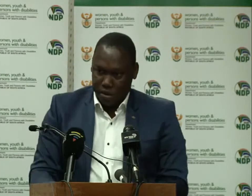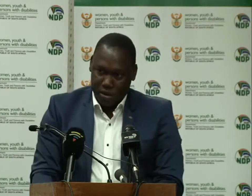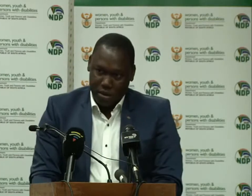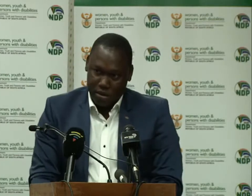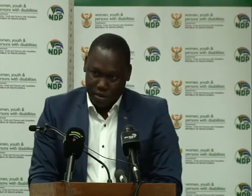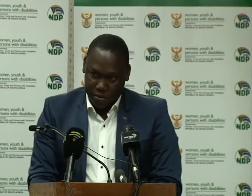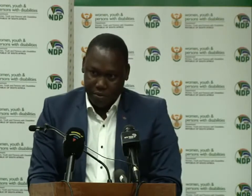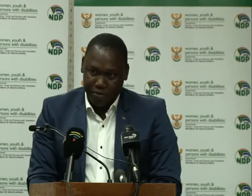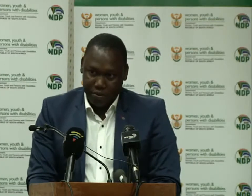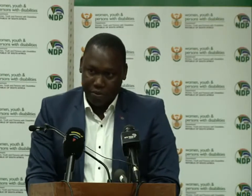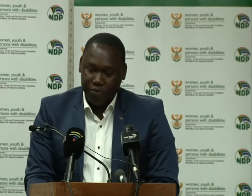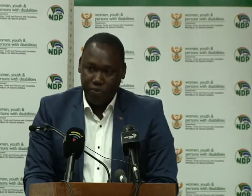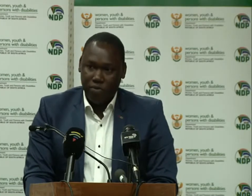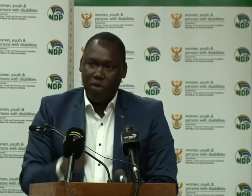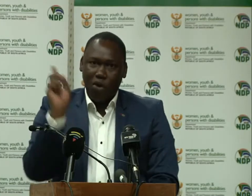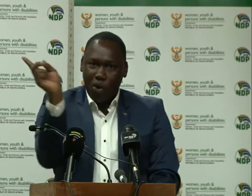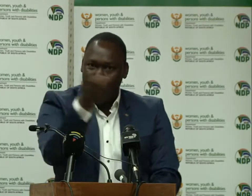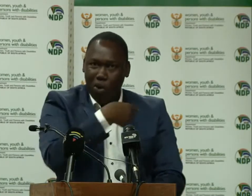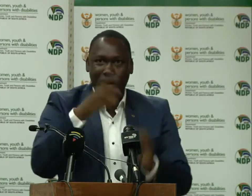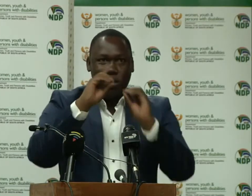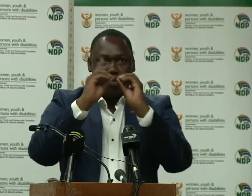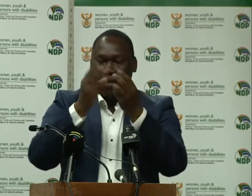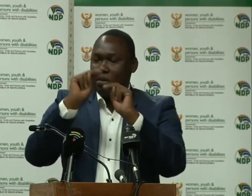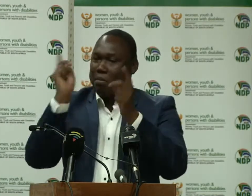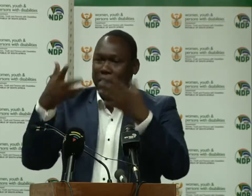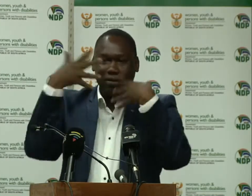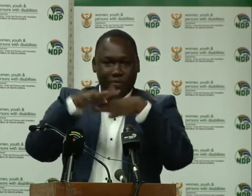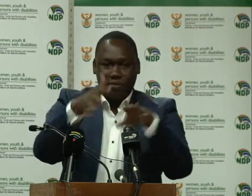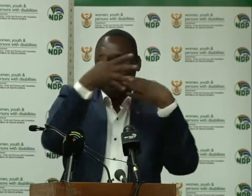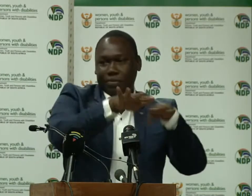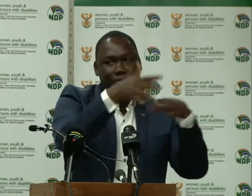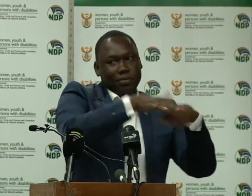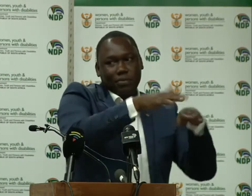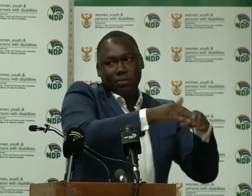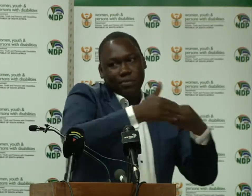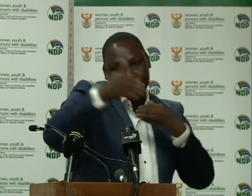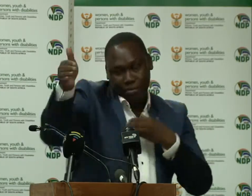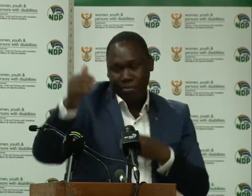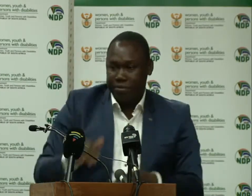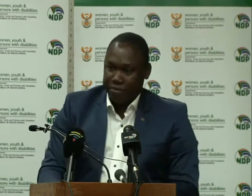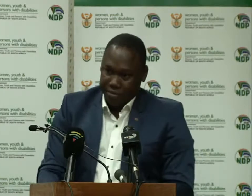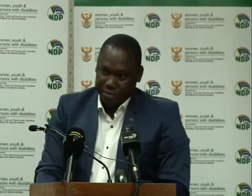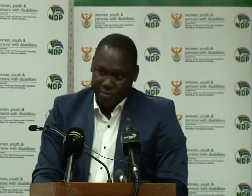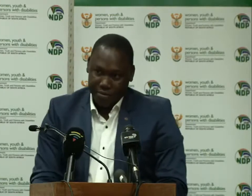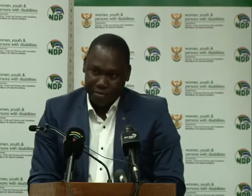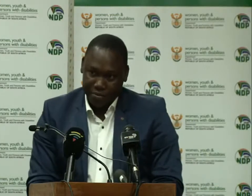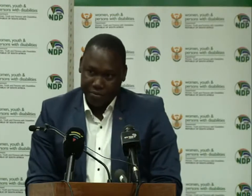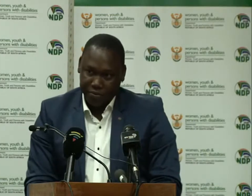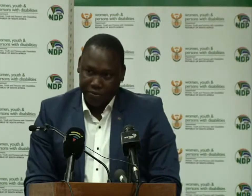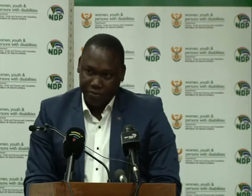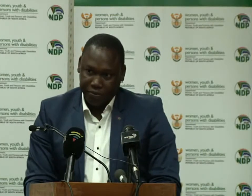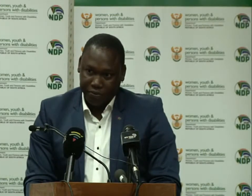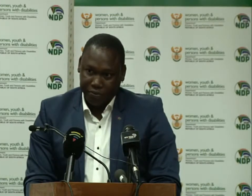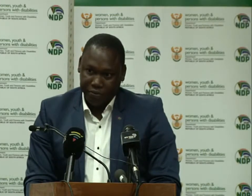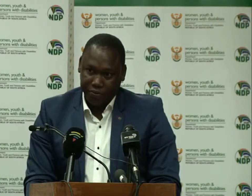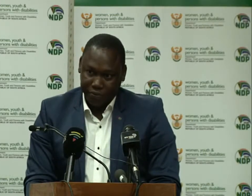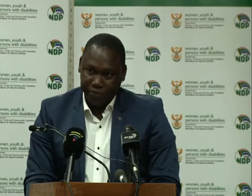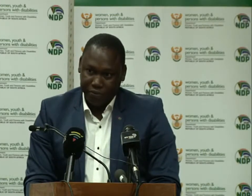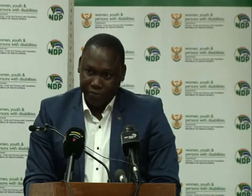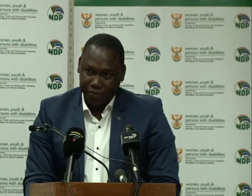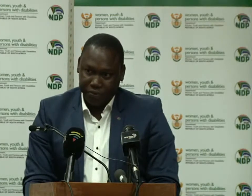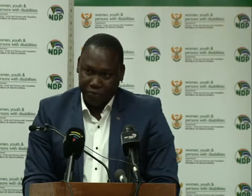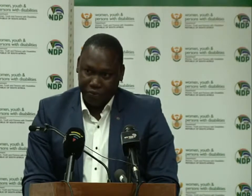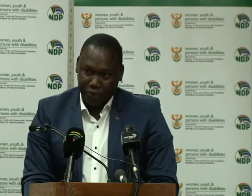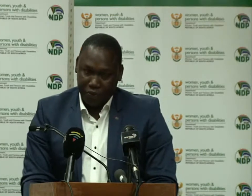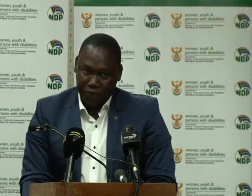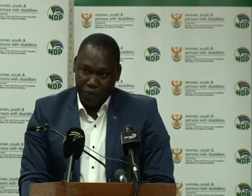people and make sure that they protect disabled people around the country. They mustn't be just left alone on their own, but make